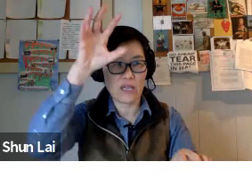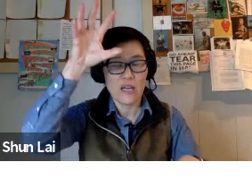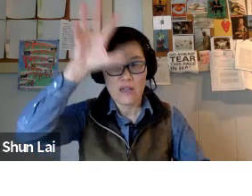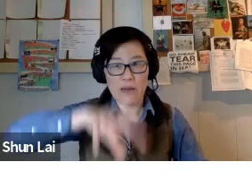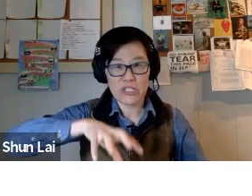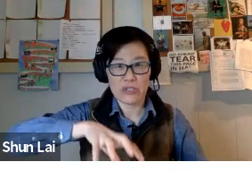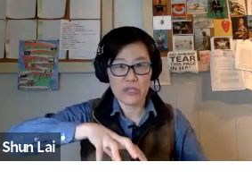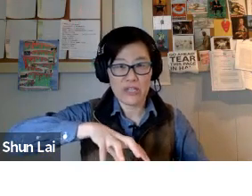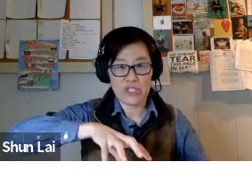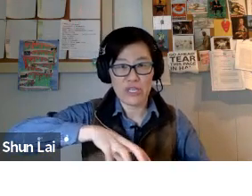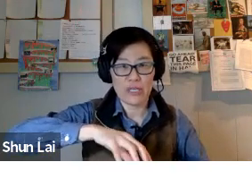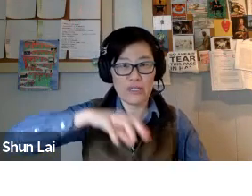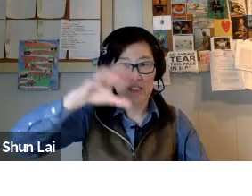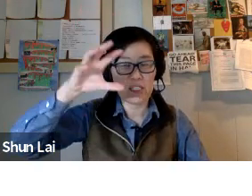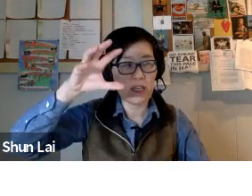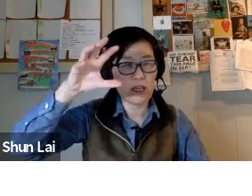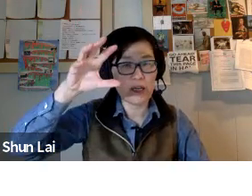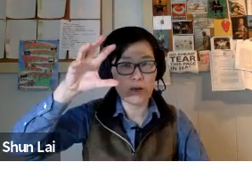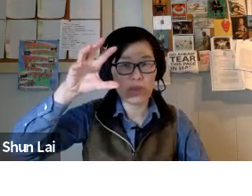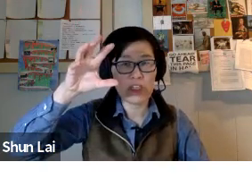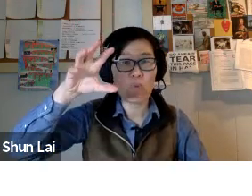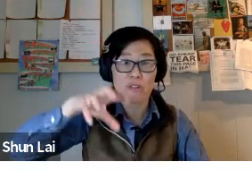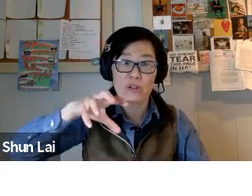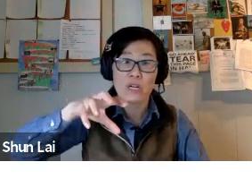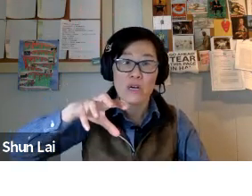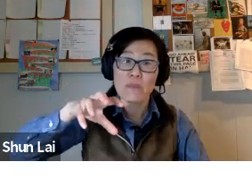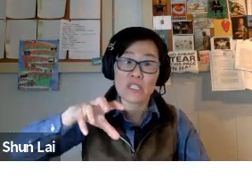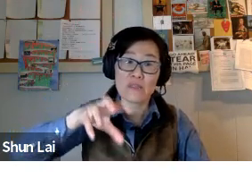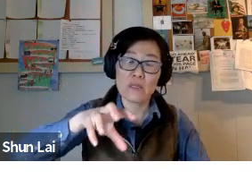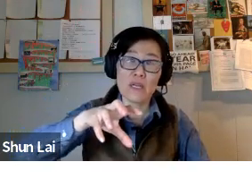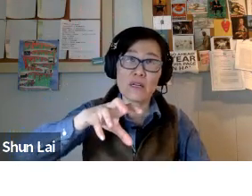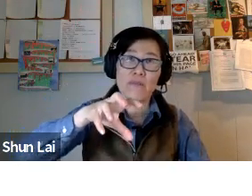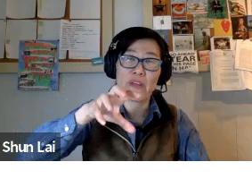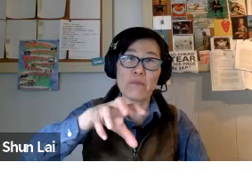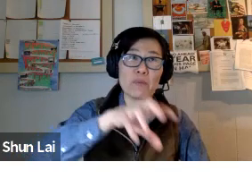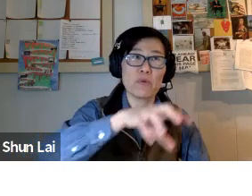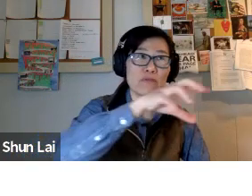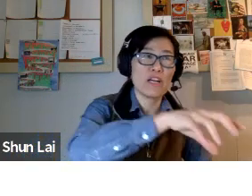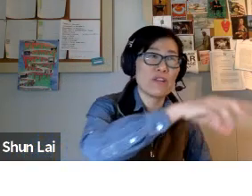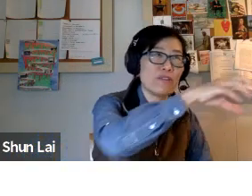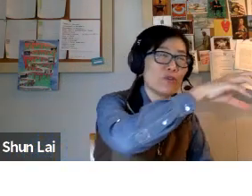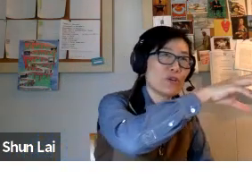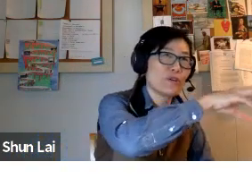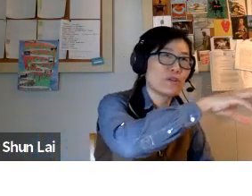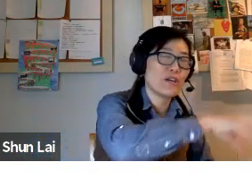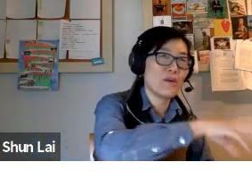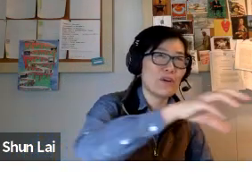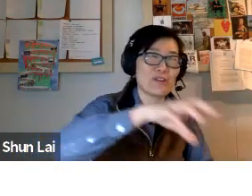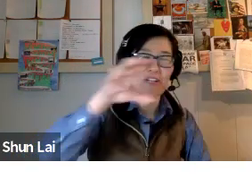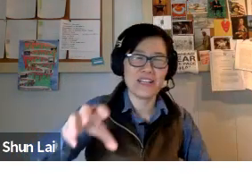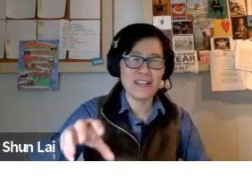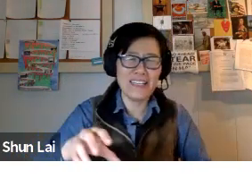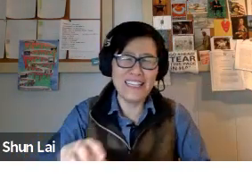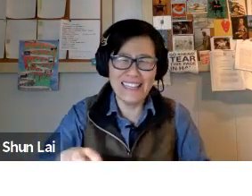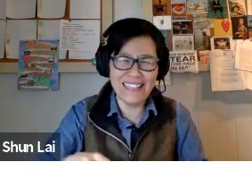have a look at that particular engine and see what other books that people who have read your comp